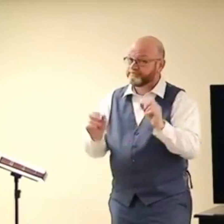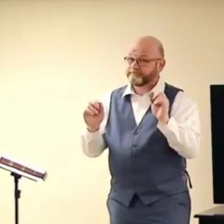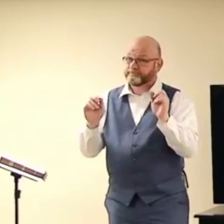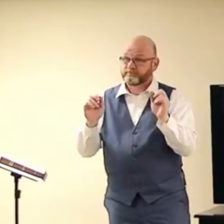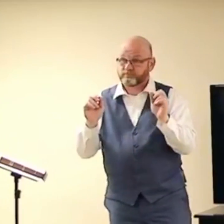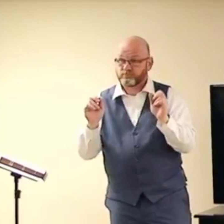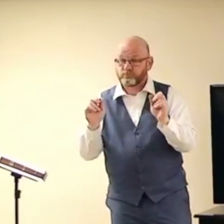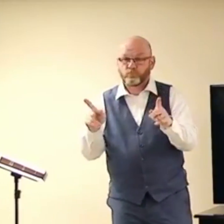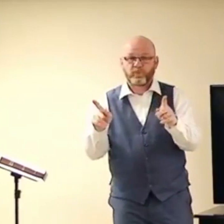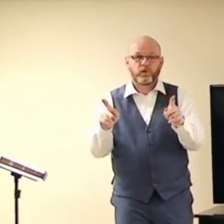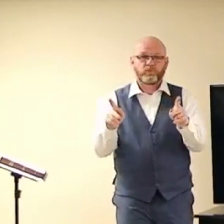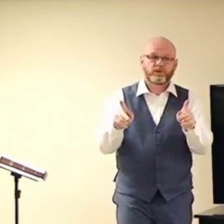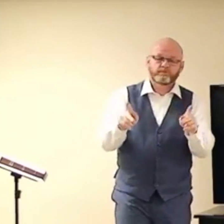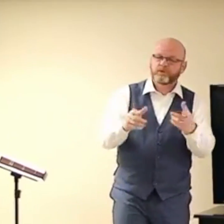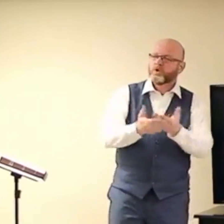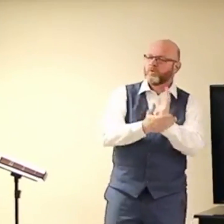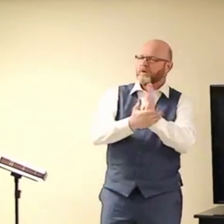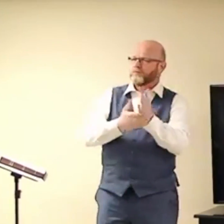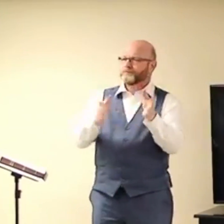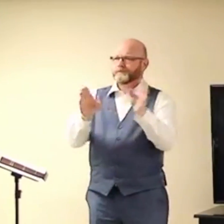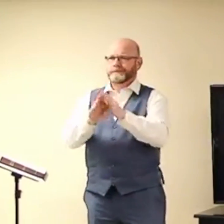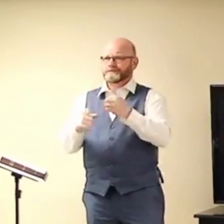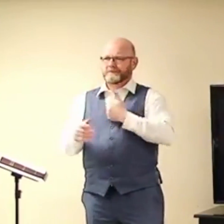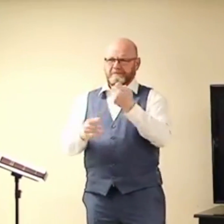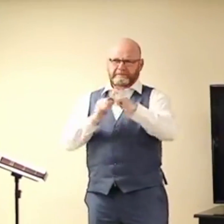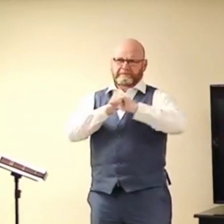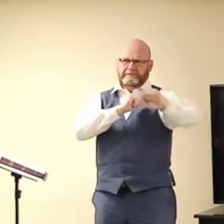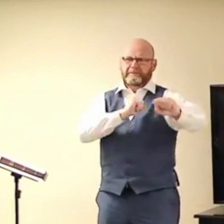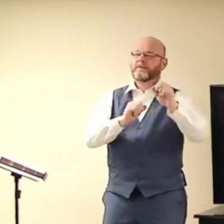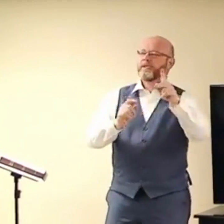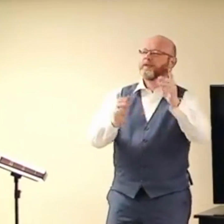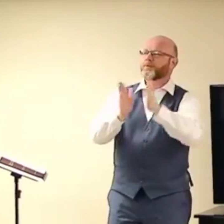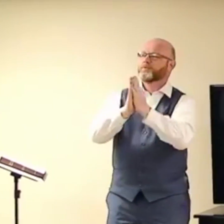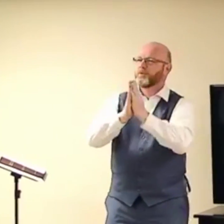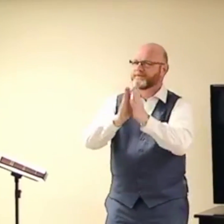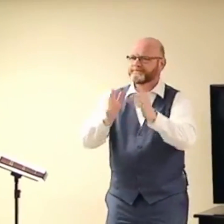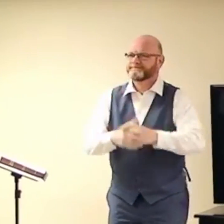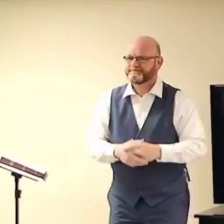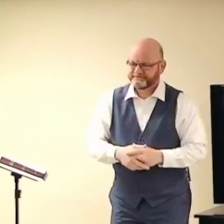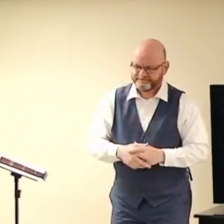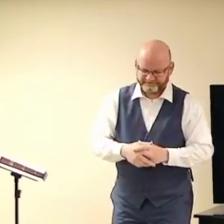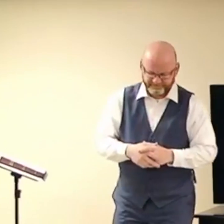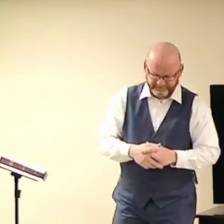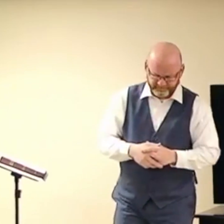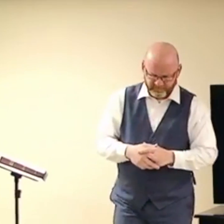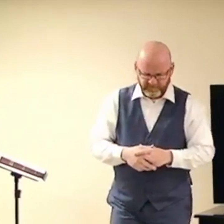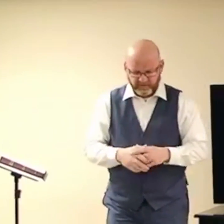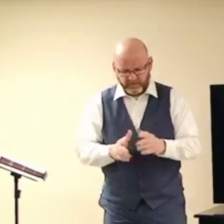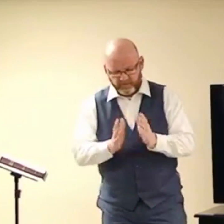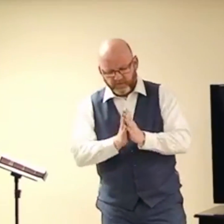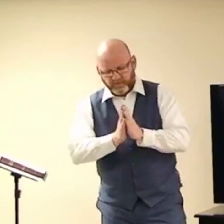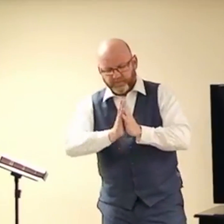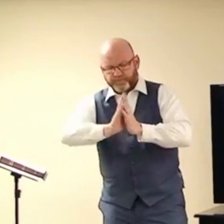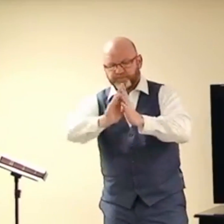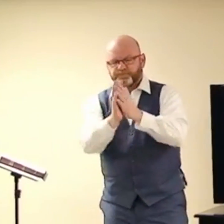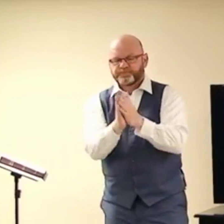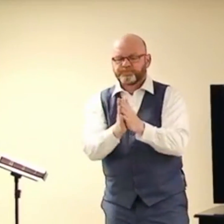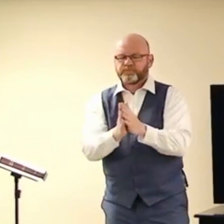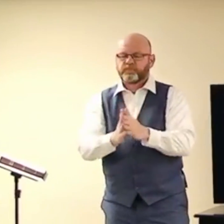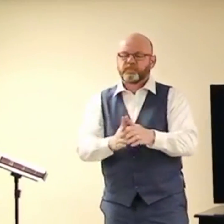righteous. We need to encourage each other in our testimony. And I could just go on and on, but let's go ahead and